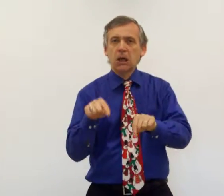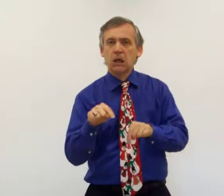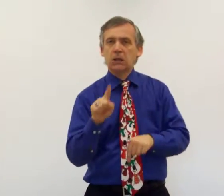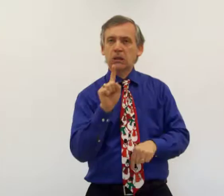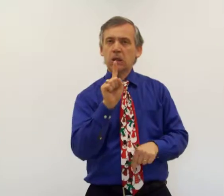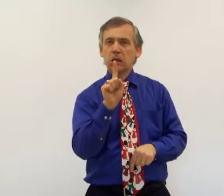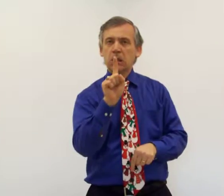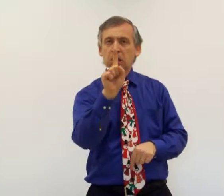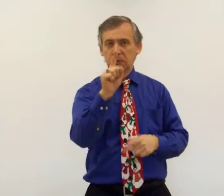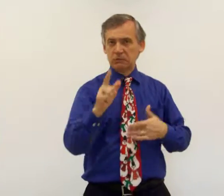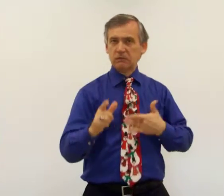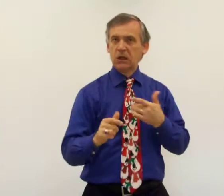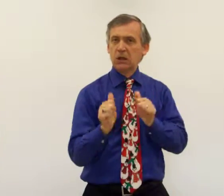bride.